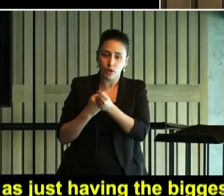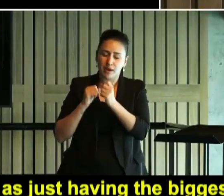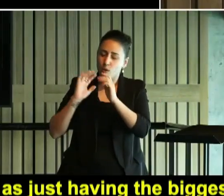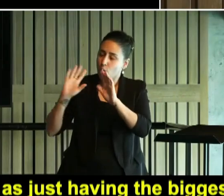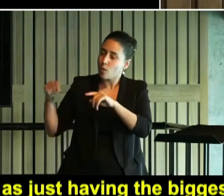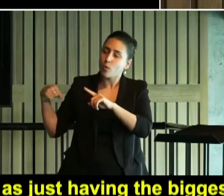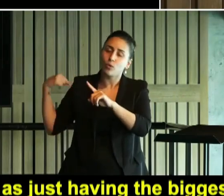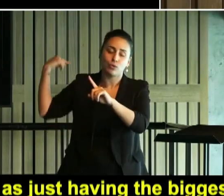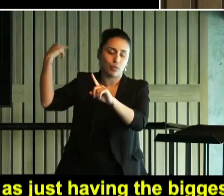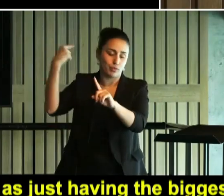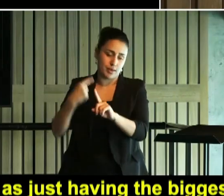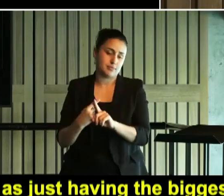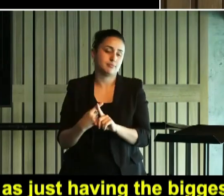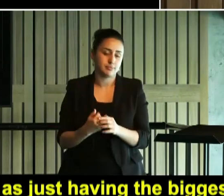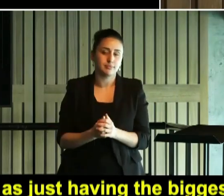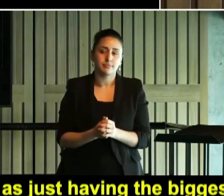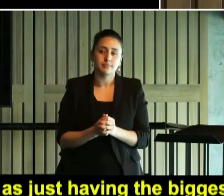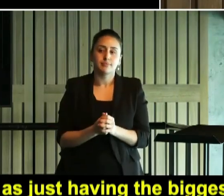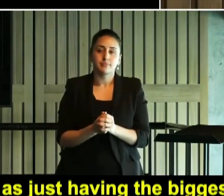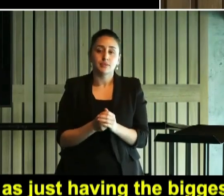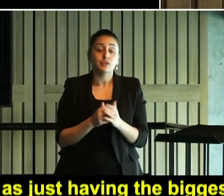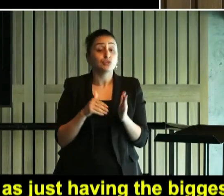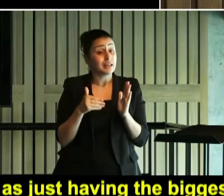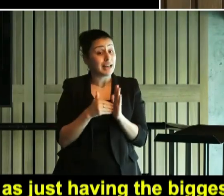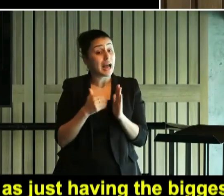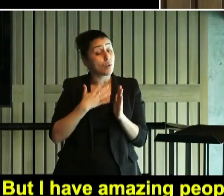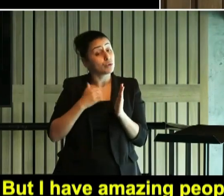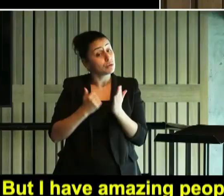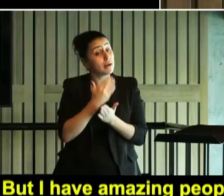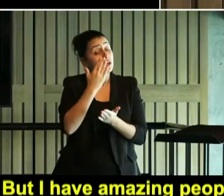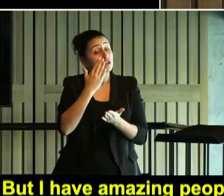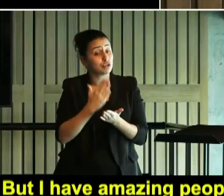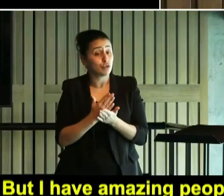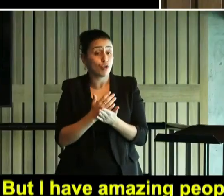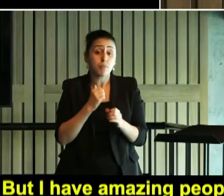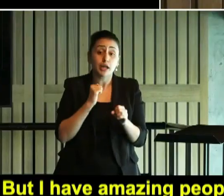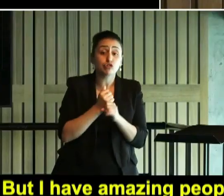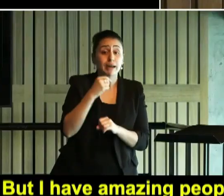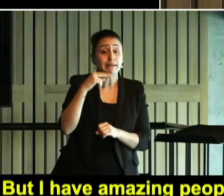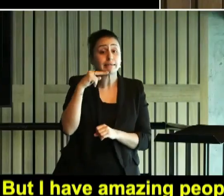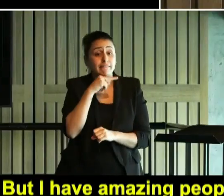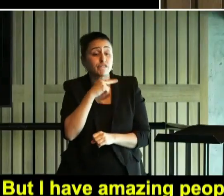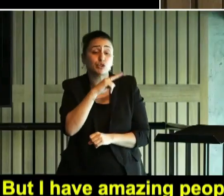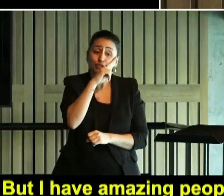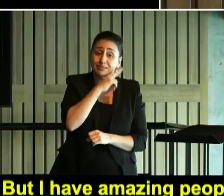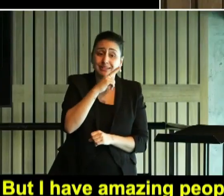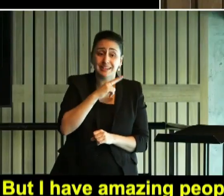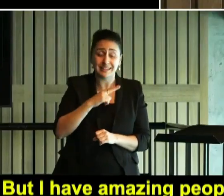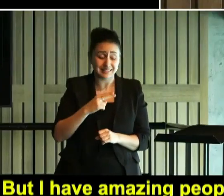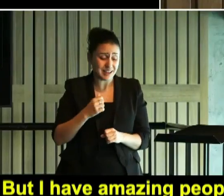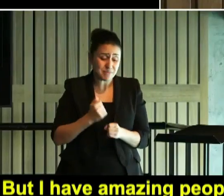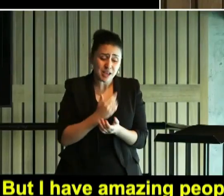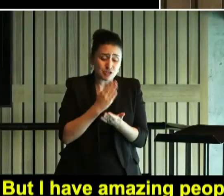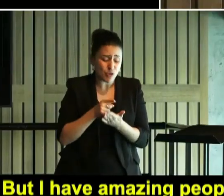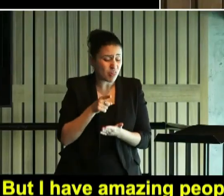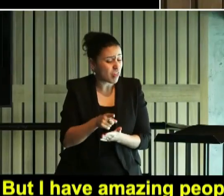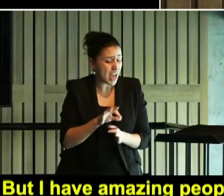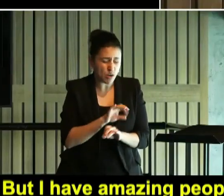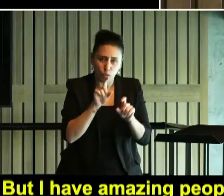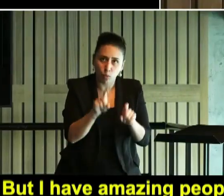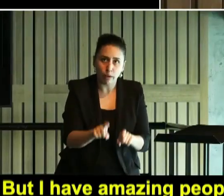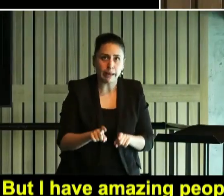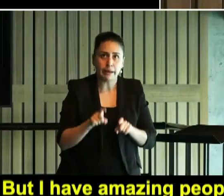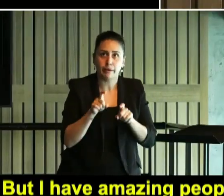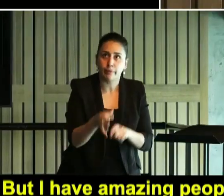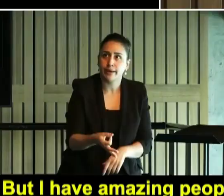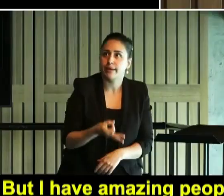for that. So now what I want to do is make sure that younger people, my great nieces and nephews, and my nephews, don't have to wait till their 30s to learn